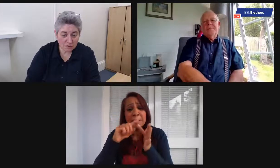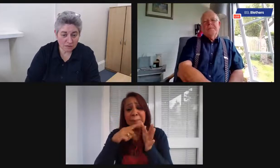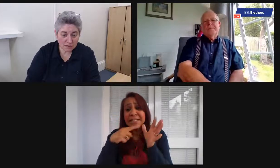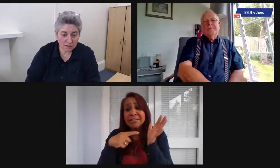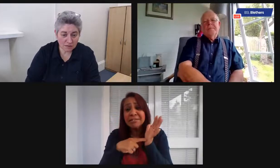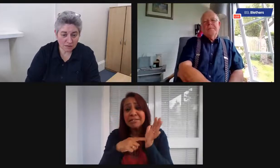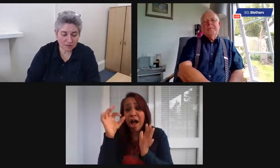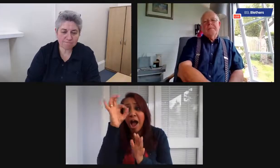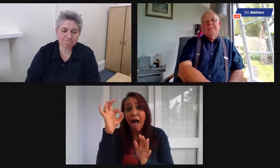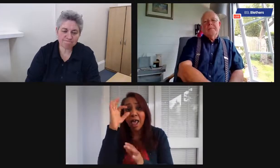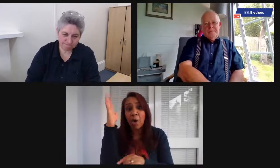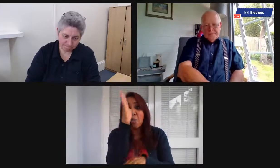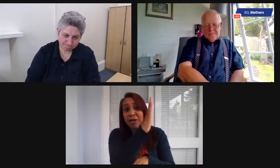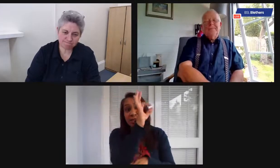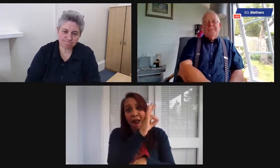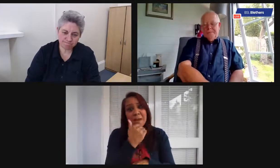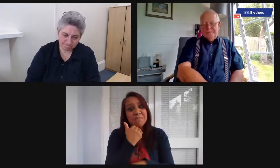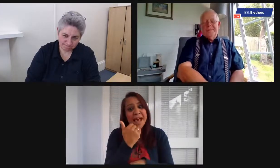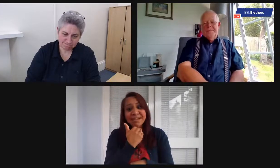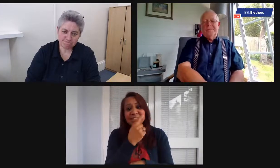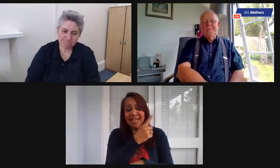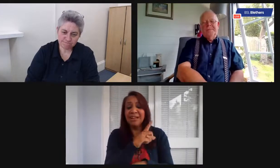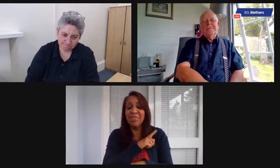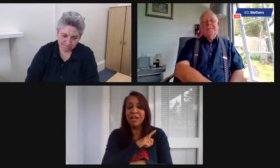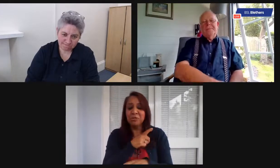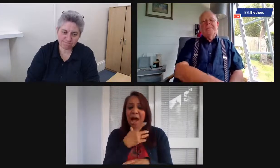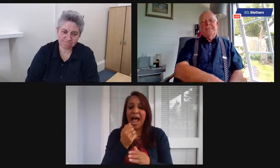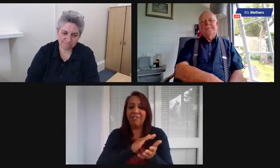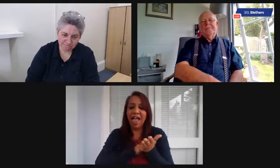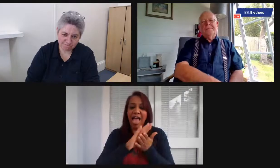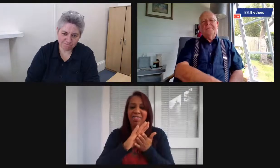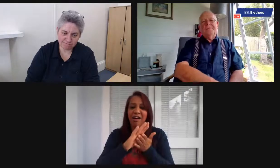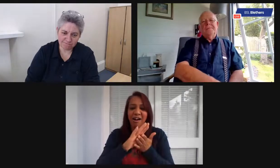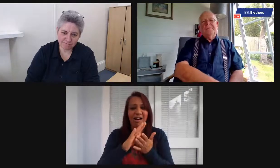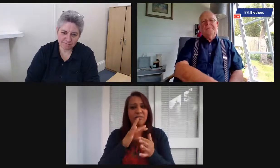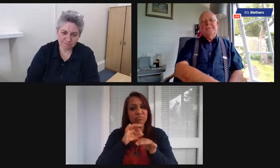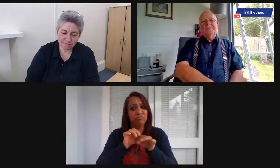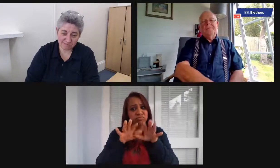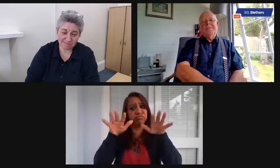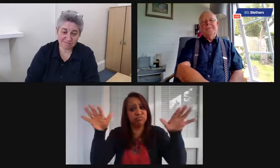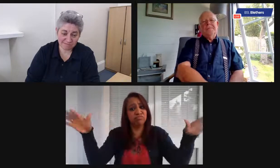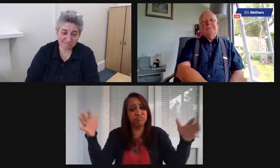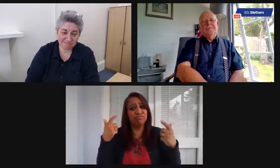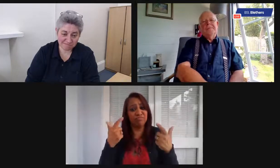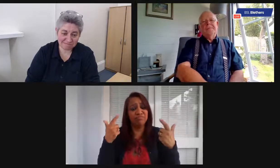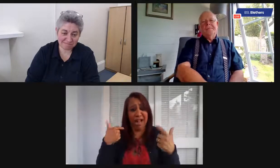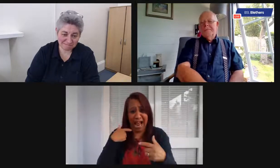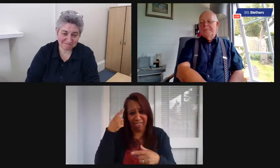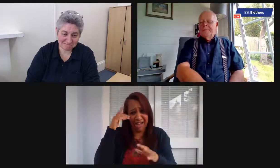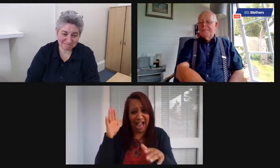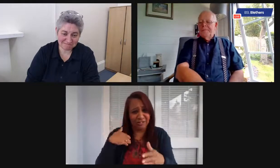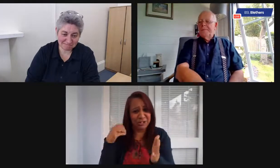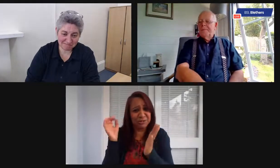peat. yeah. The islands are full of peat, and I think that's why heather thrives